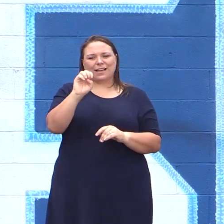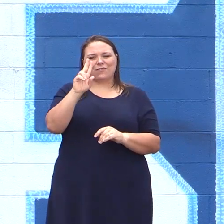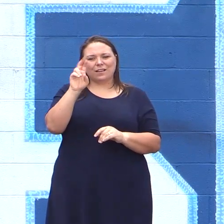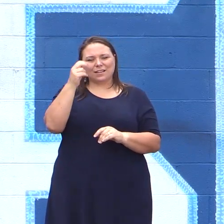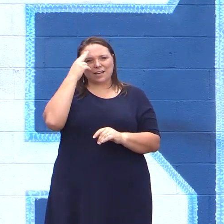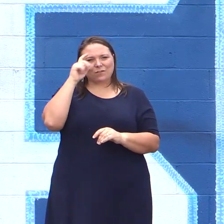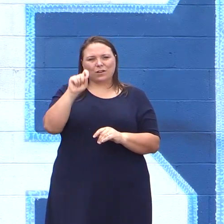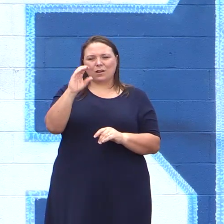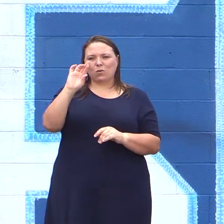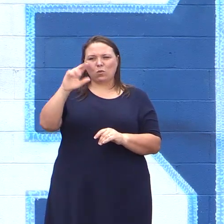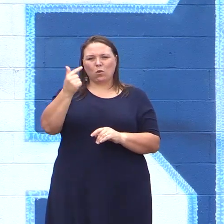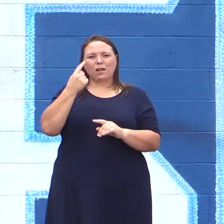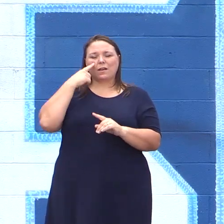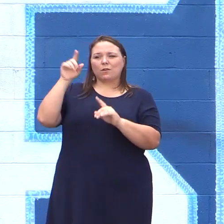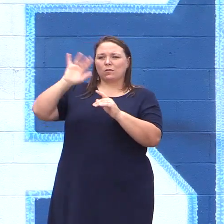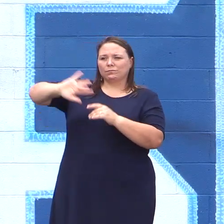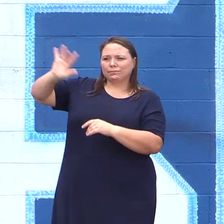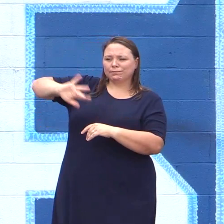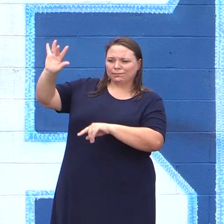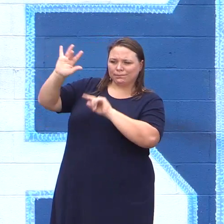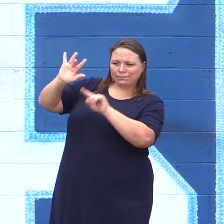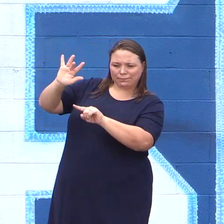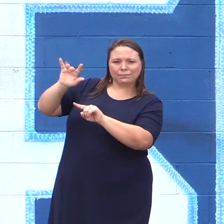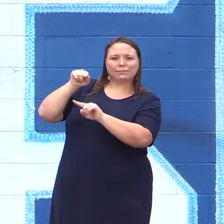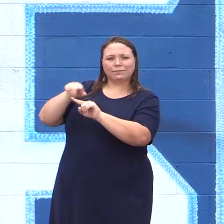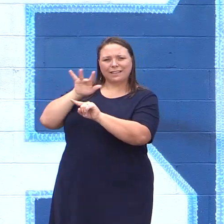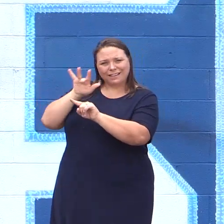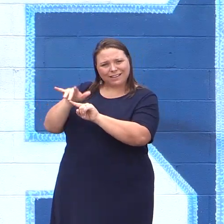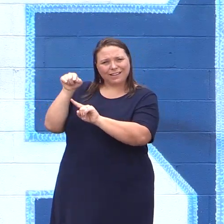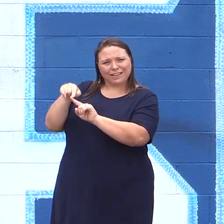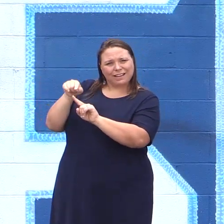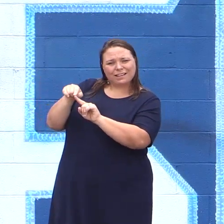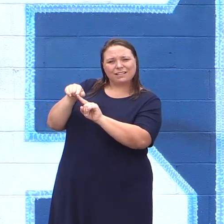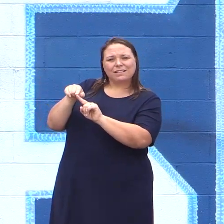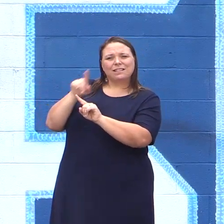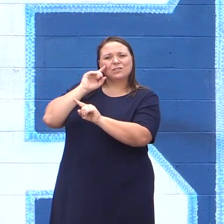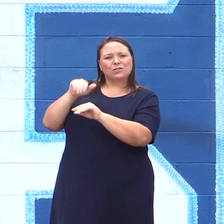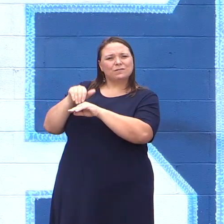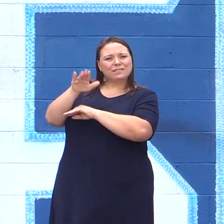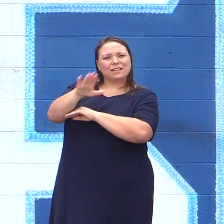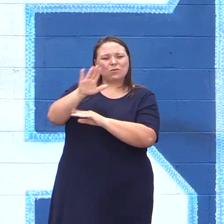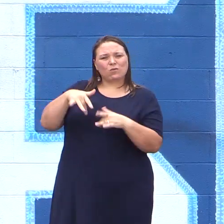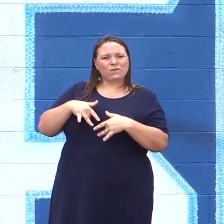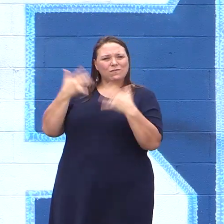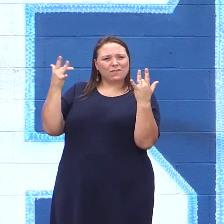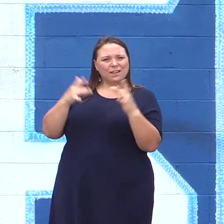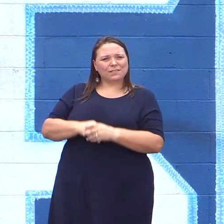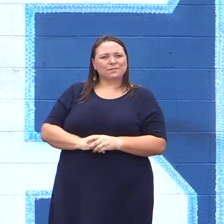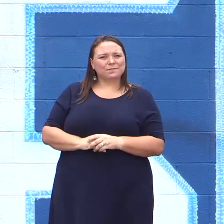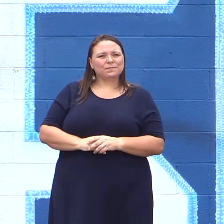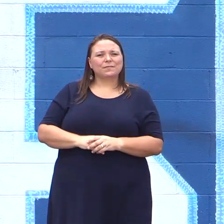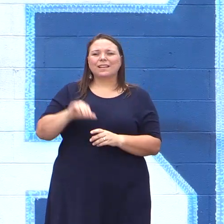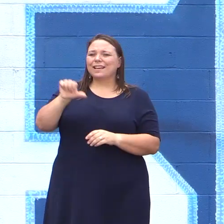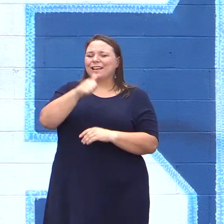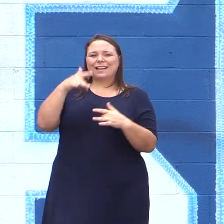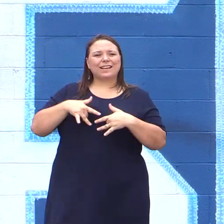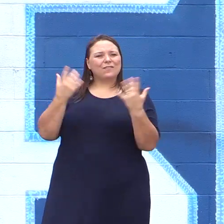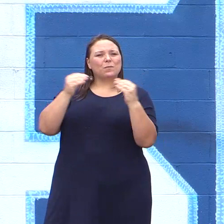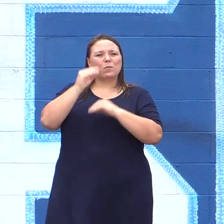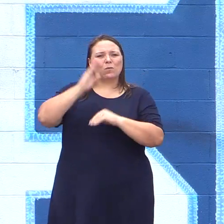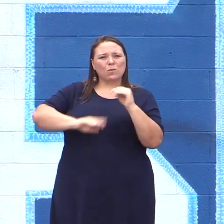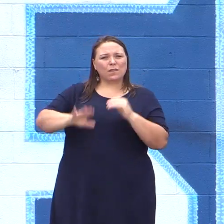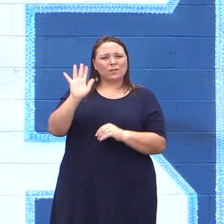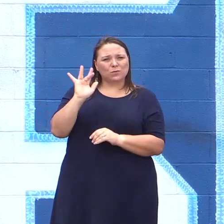If you scroll to the bottom of that page, you can click on a button to submit your event. Any events over